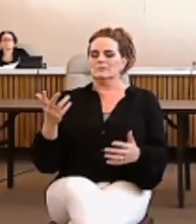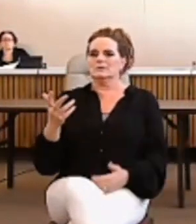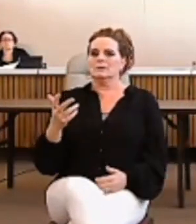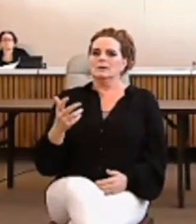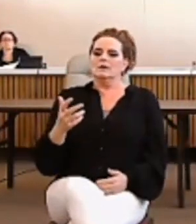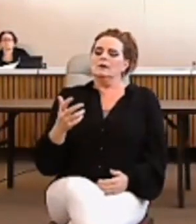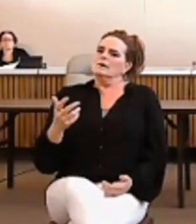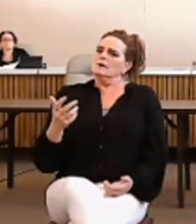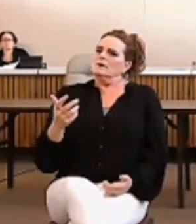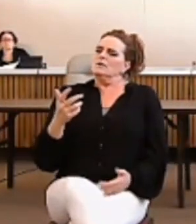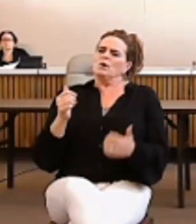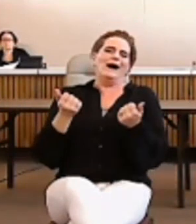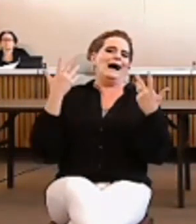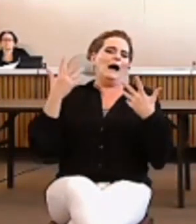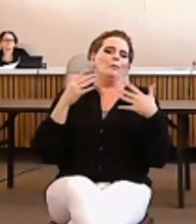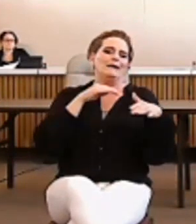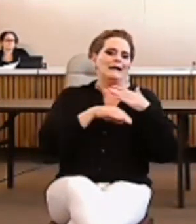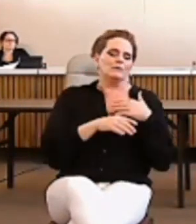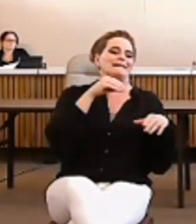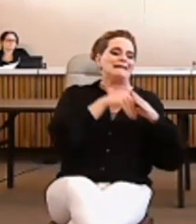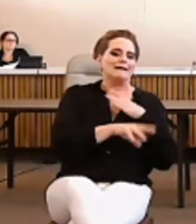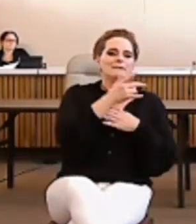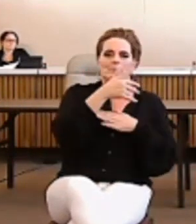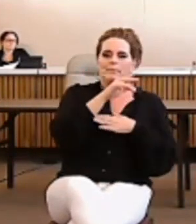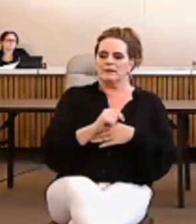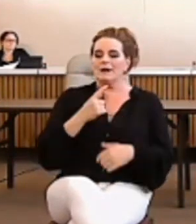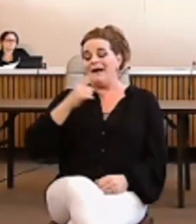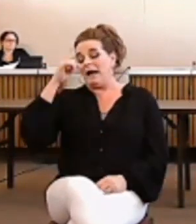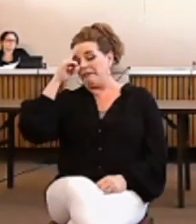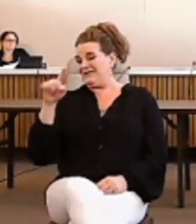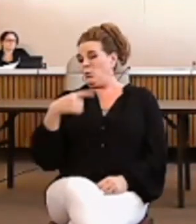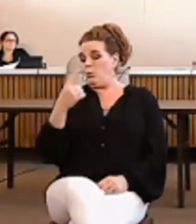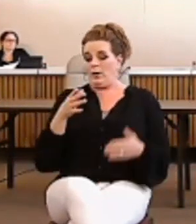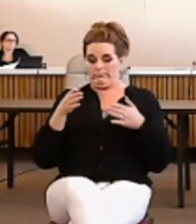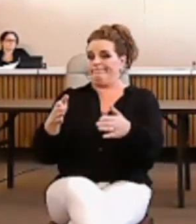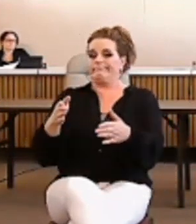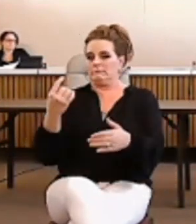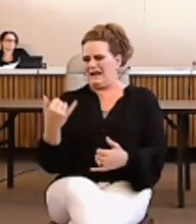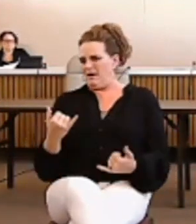into the apartment? I believe it's just a single lane going in now.